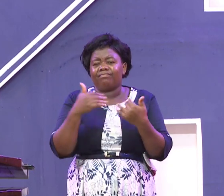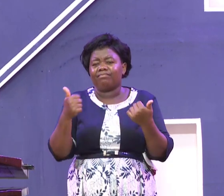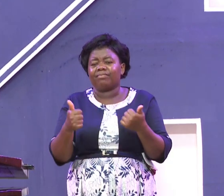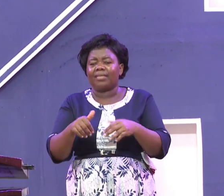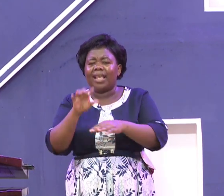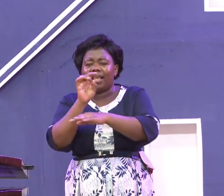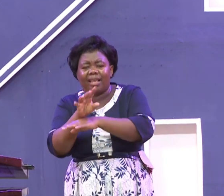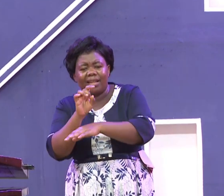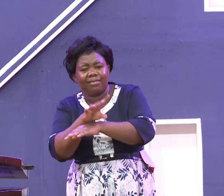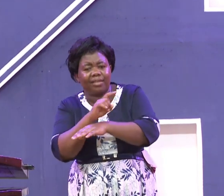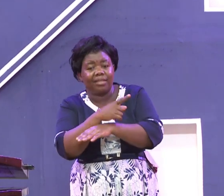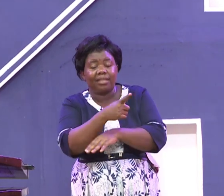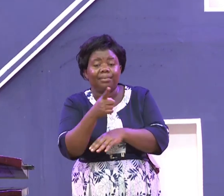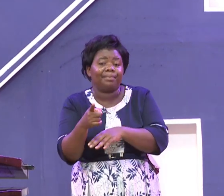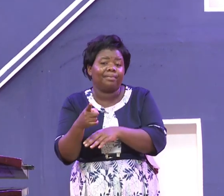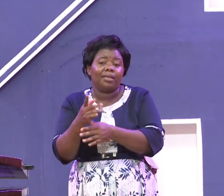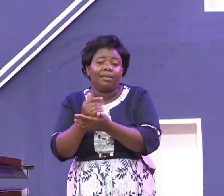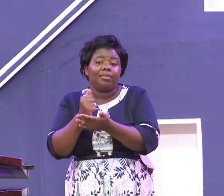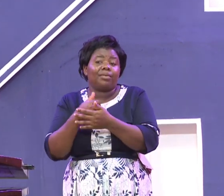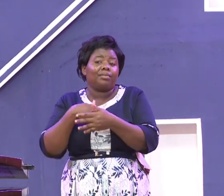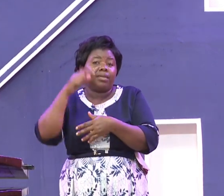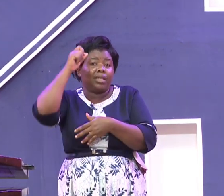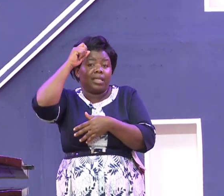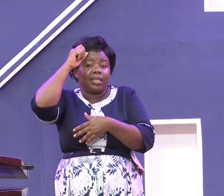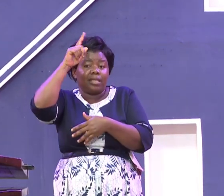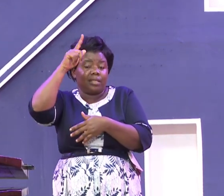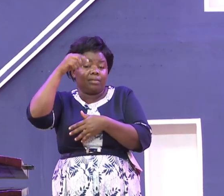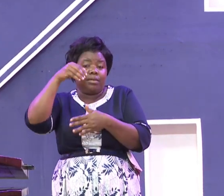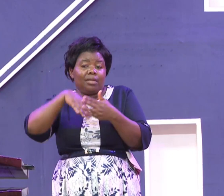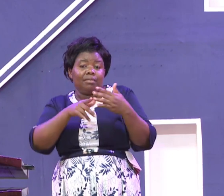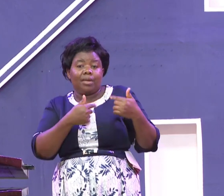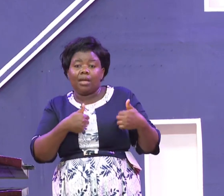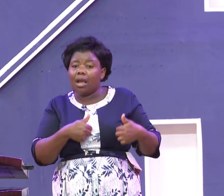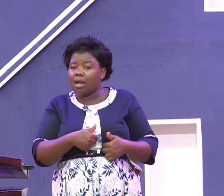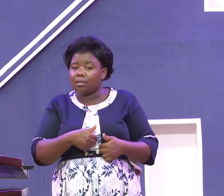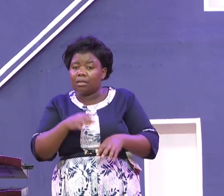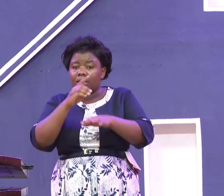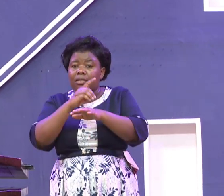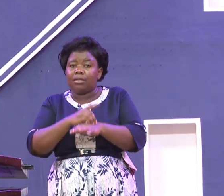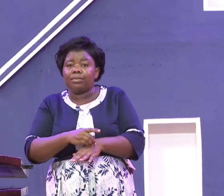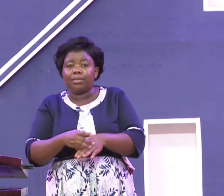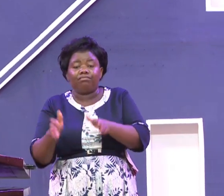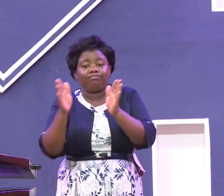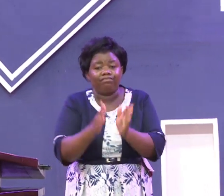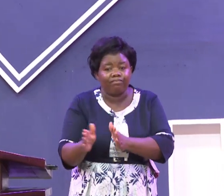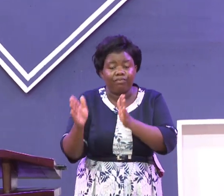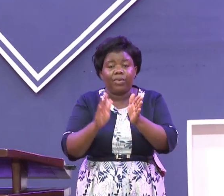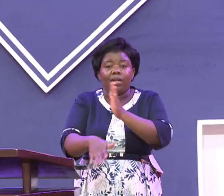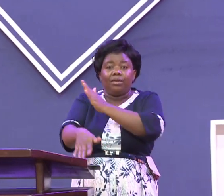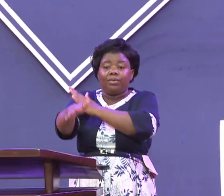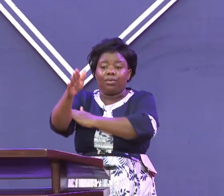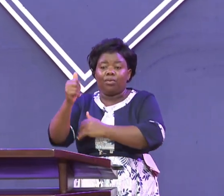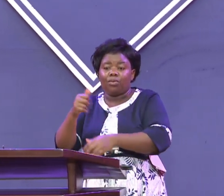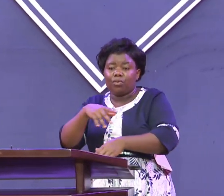them. Mbabulirira. I advise them. Kubanga nakitegeera munzi. Because I got to know inside of me. Process Katonda mwe yajjanga